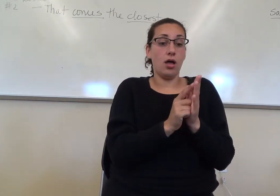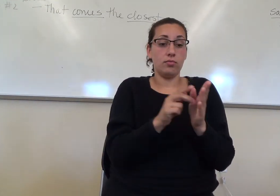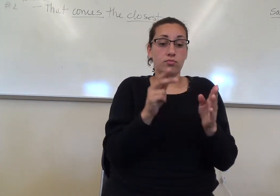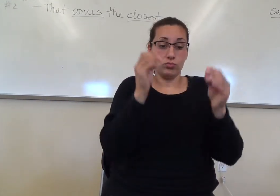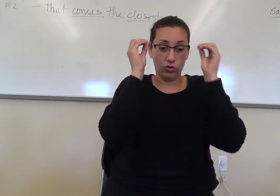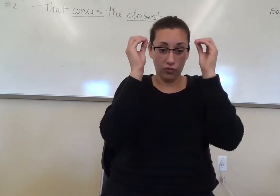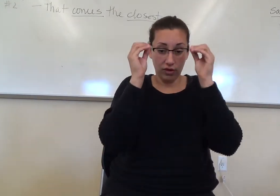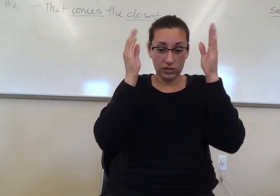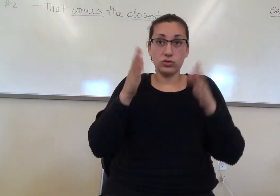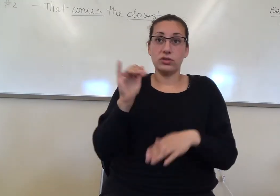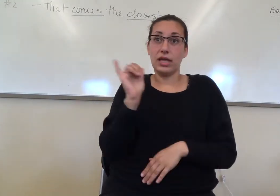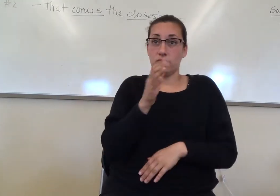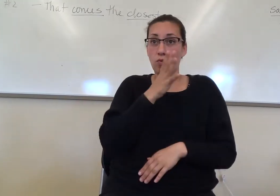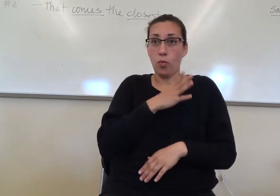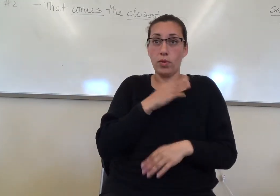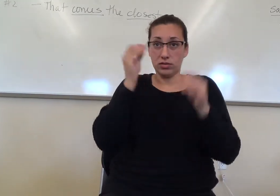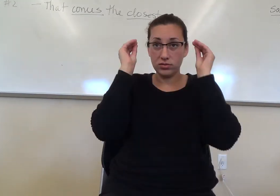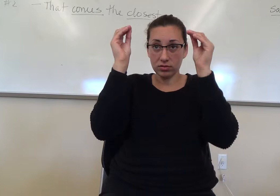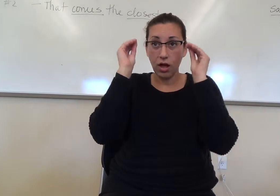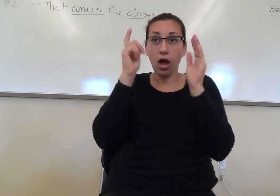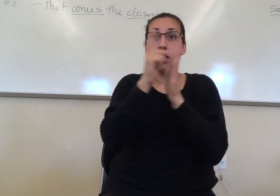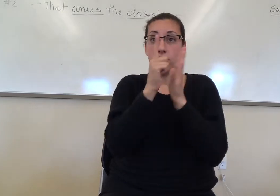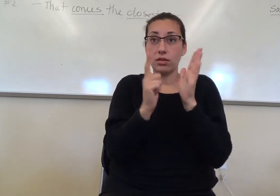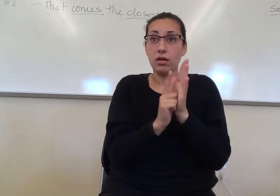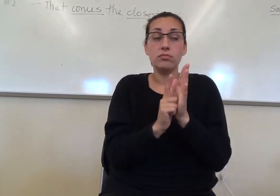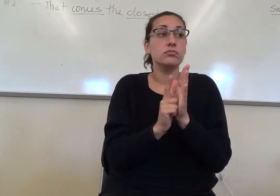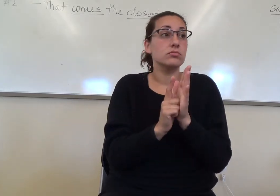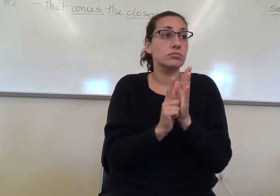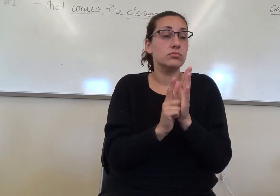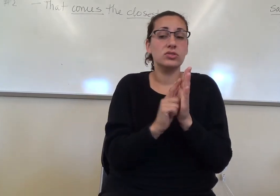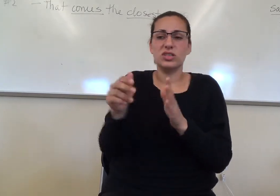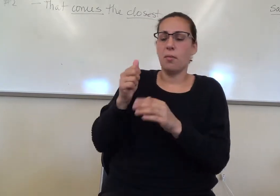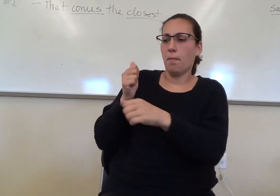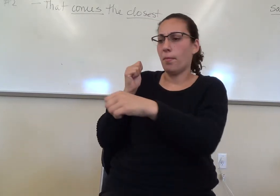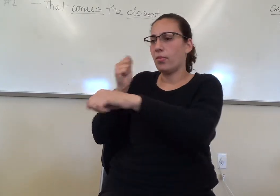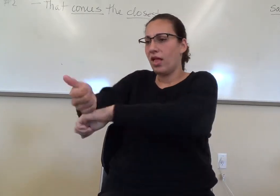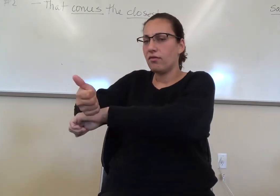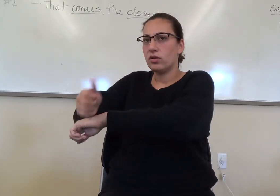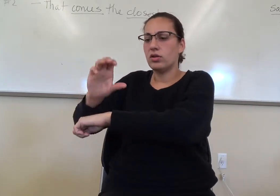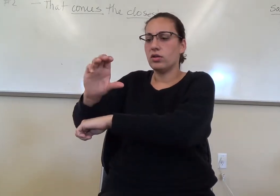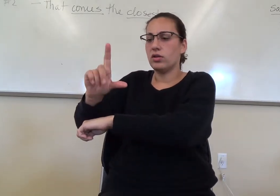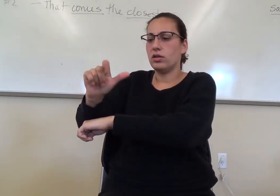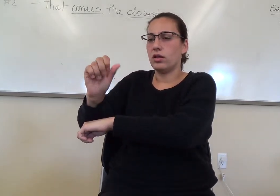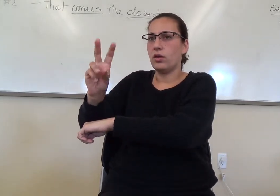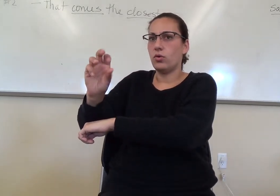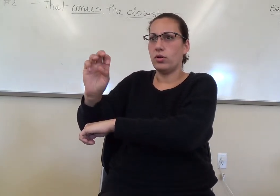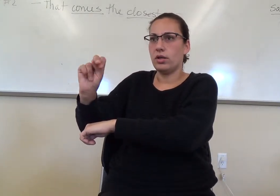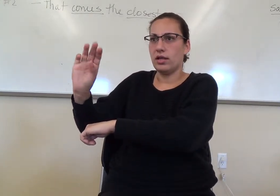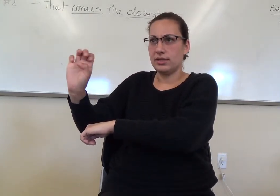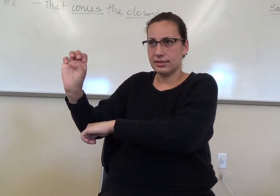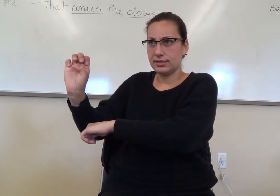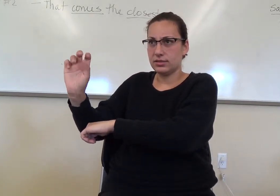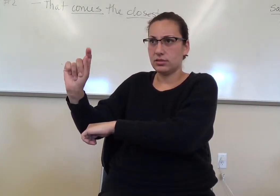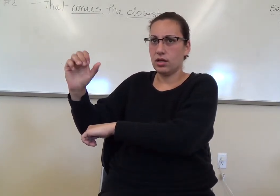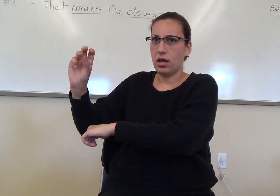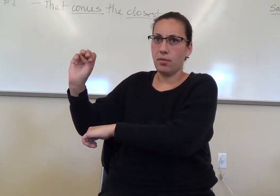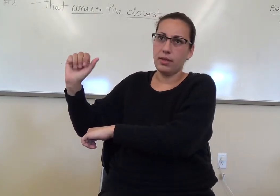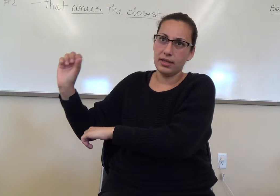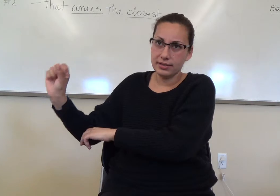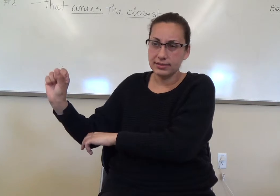taught law somewhere. She accused Clarence Thomas, who was then a nominee to the